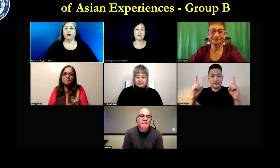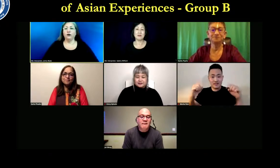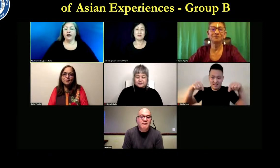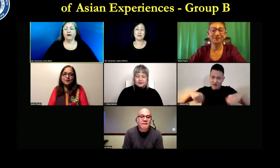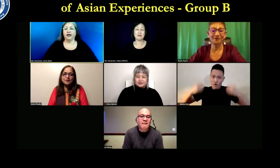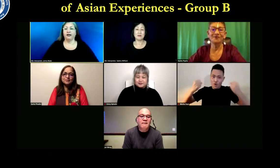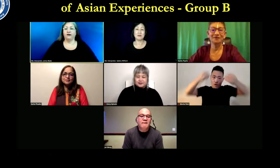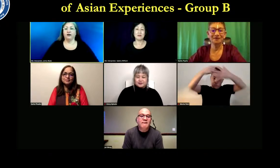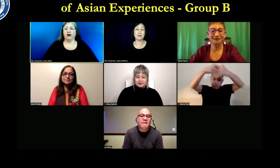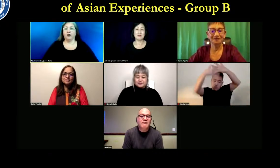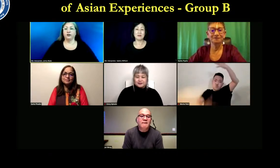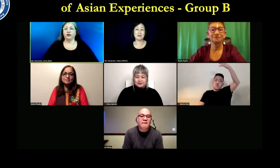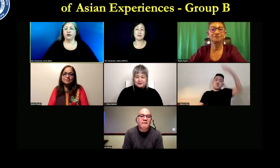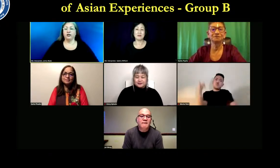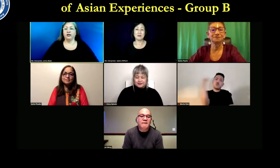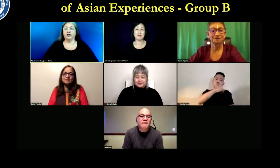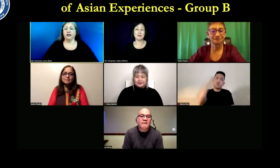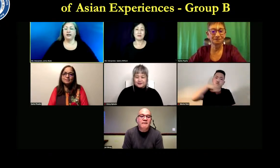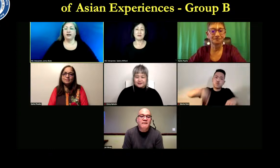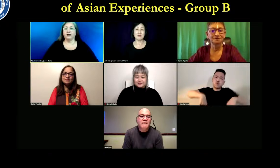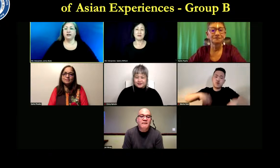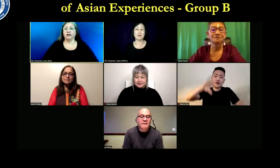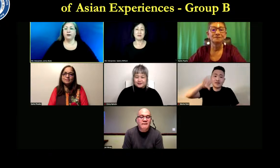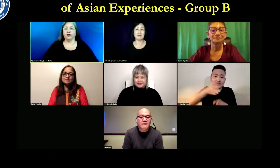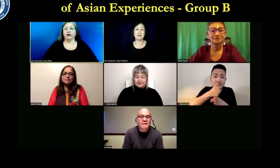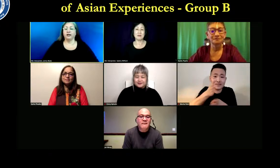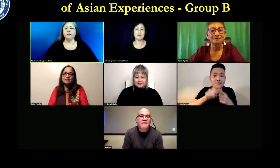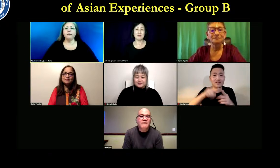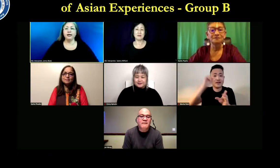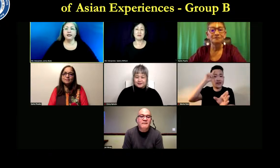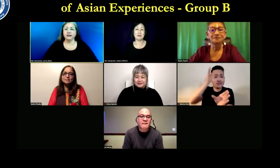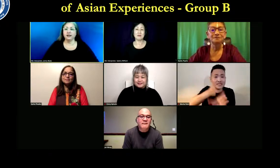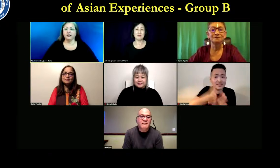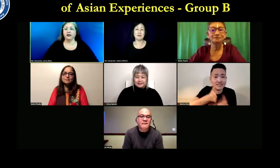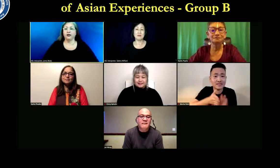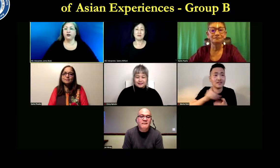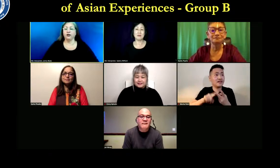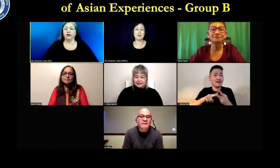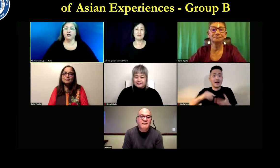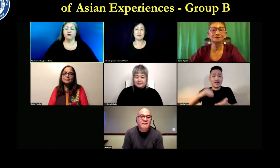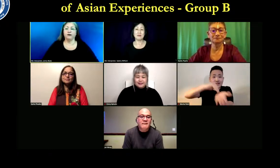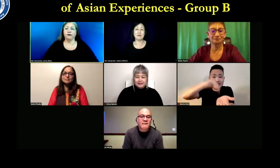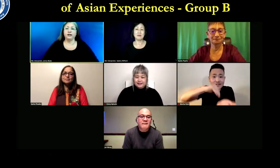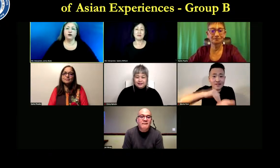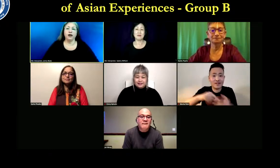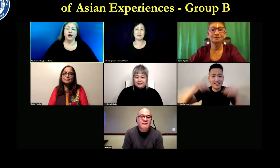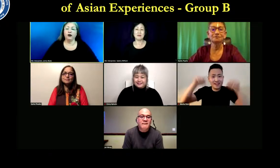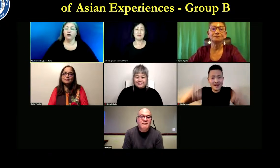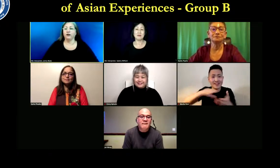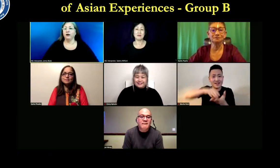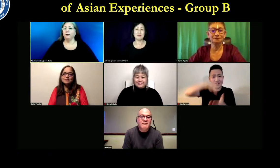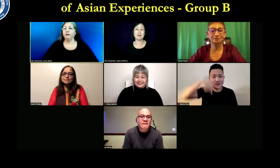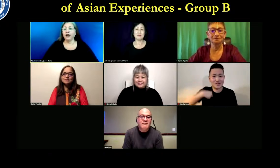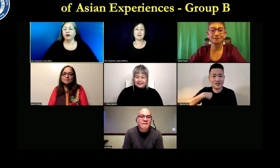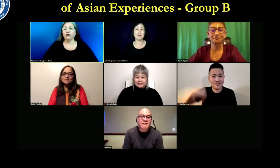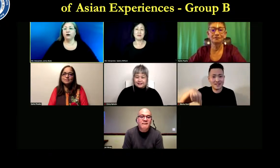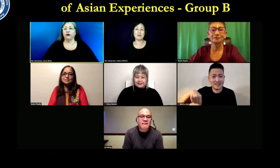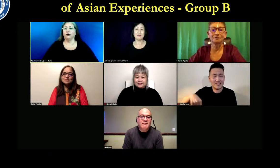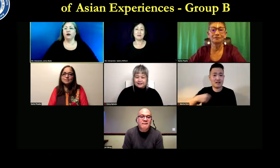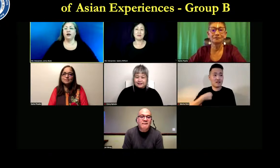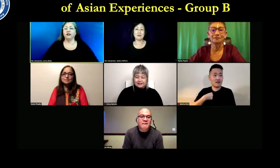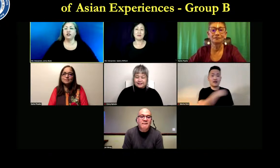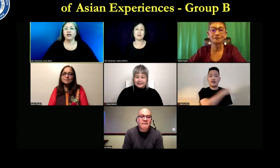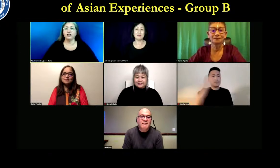We don't have that level of opportunity like there is in America. It's amazing here. You can mental health,